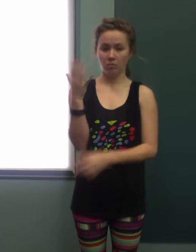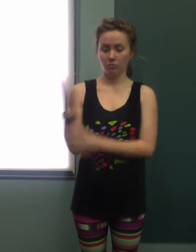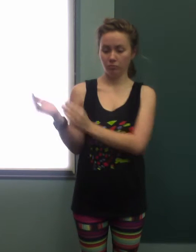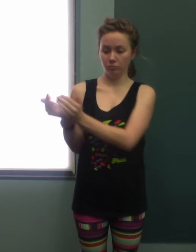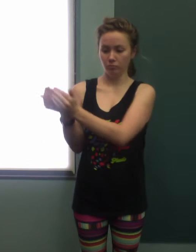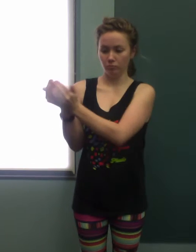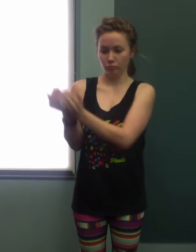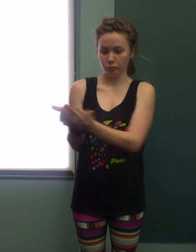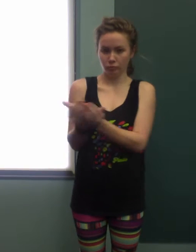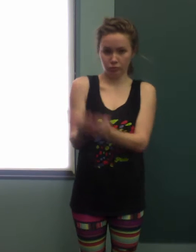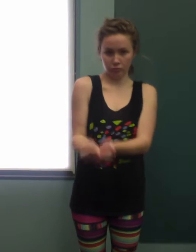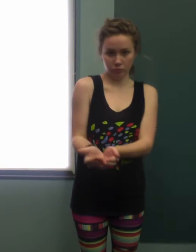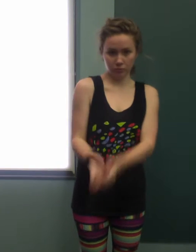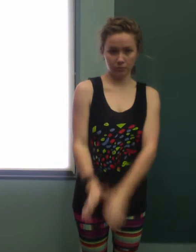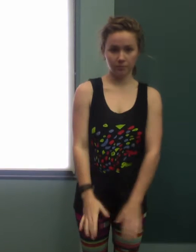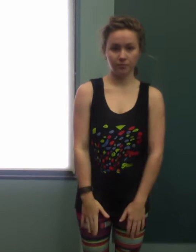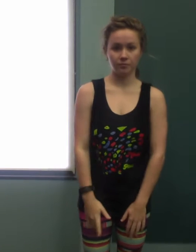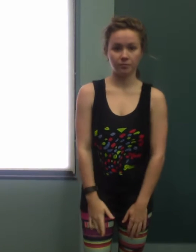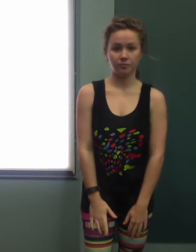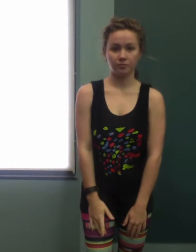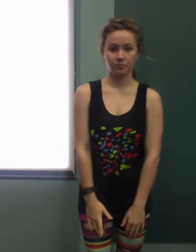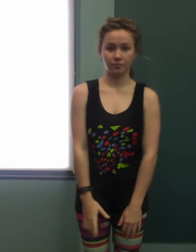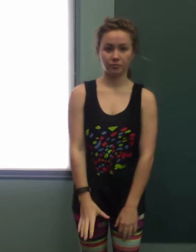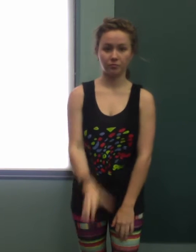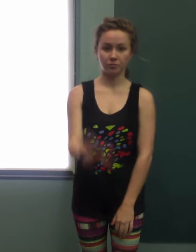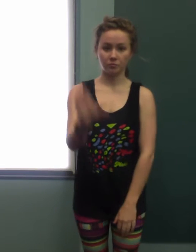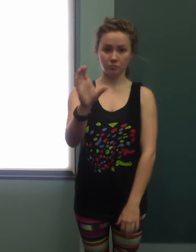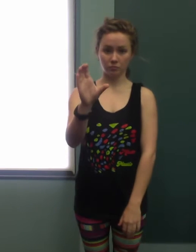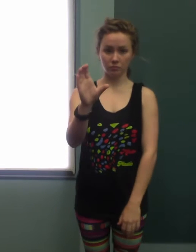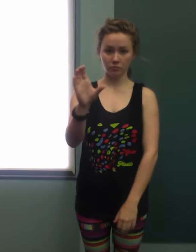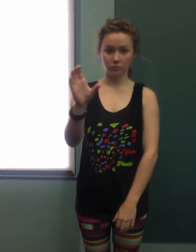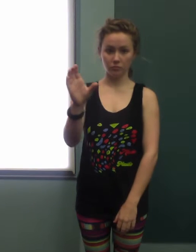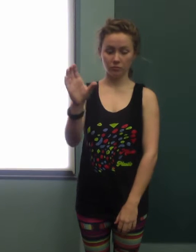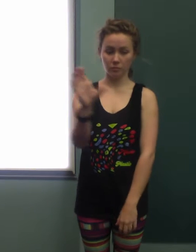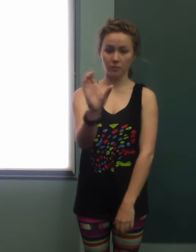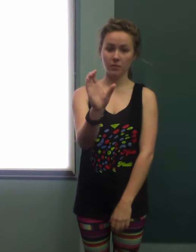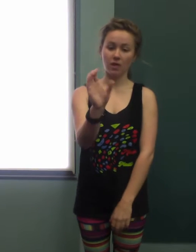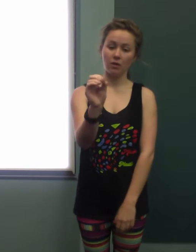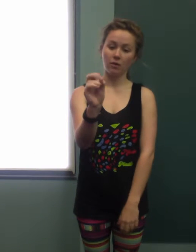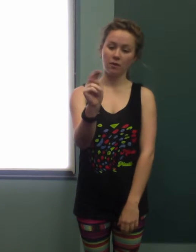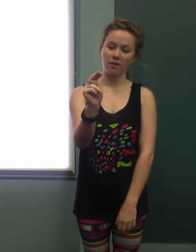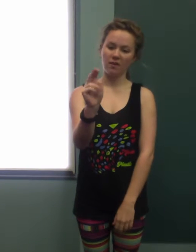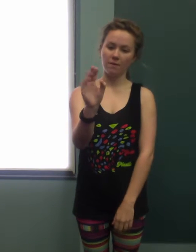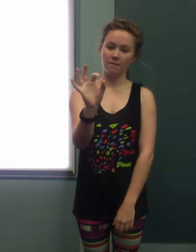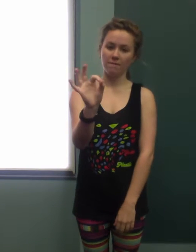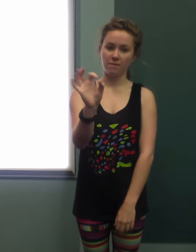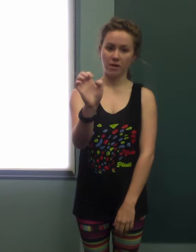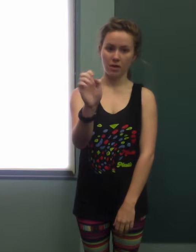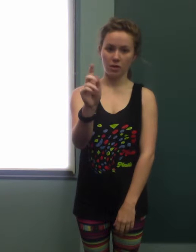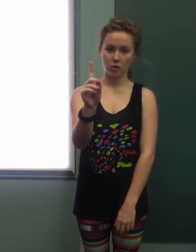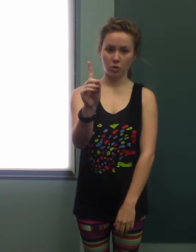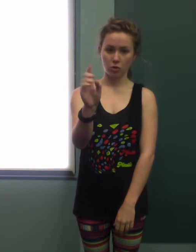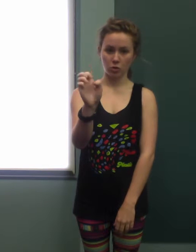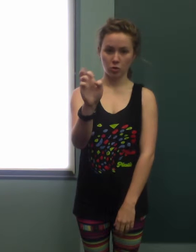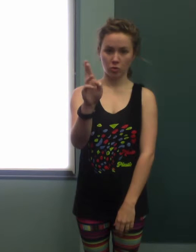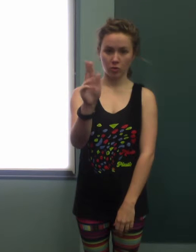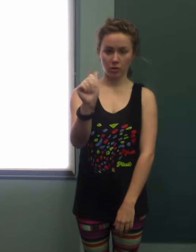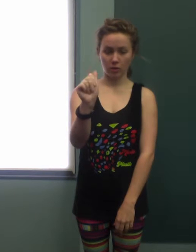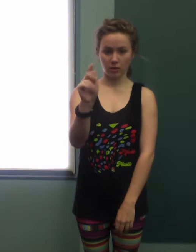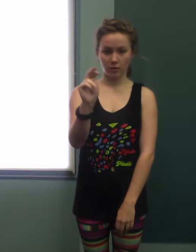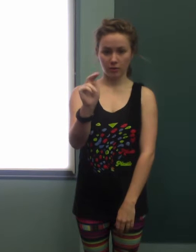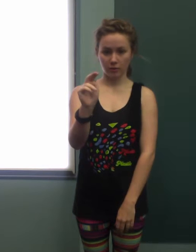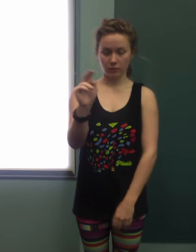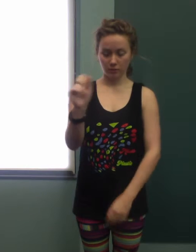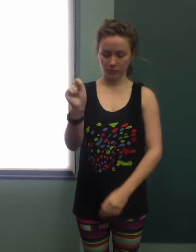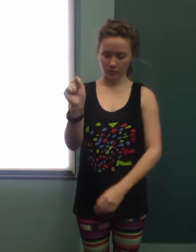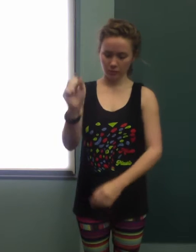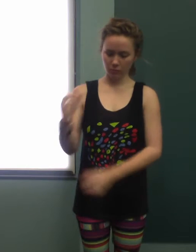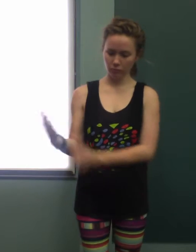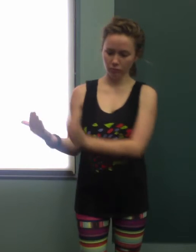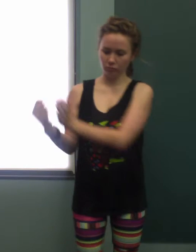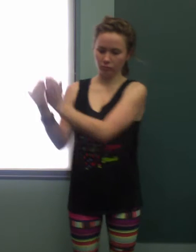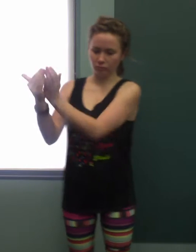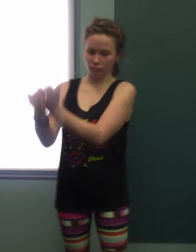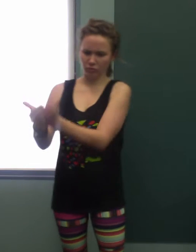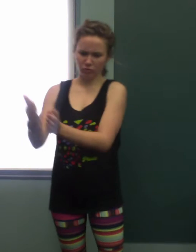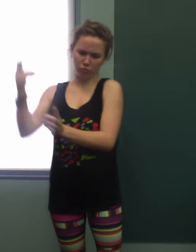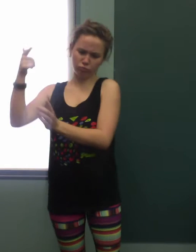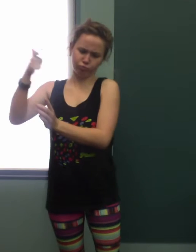Davis, Confederates under Pierre Beauregard bombarded the fort with artillery on April 12th,